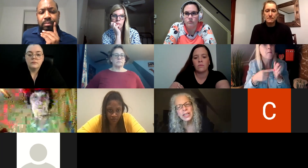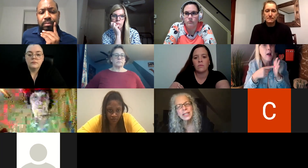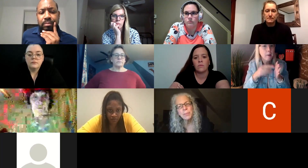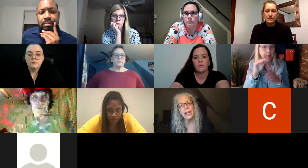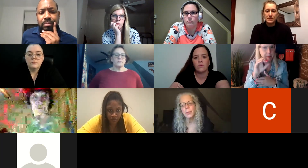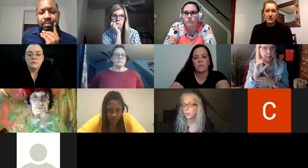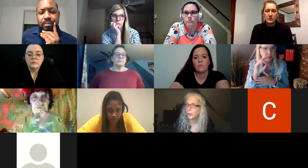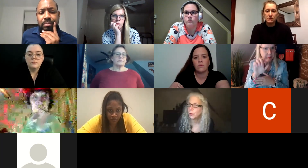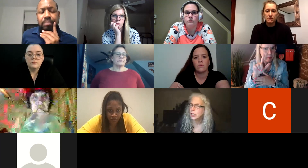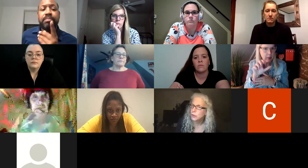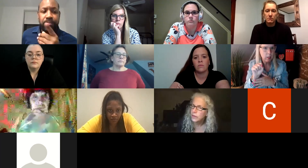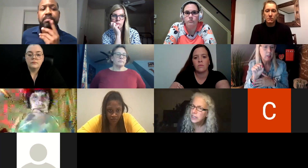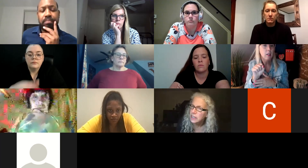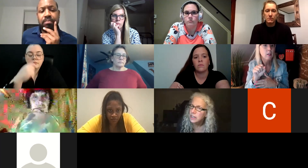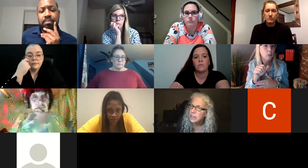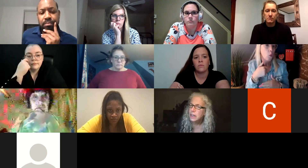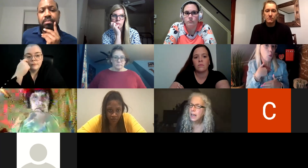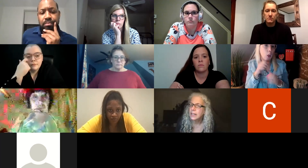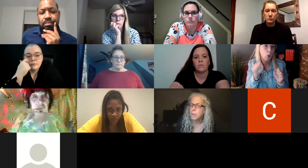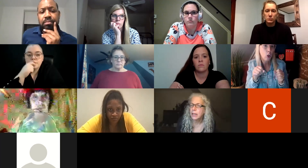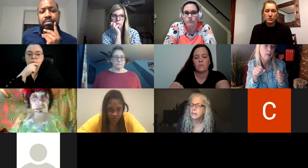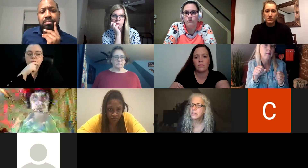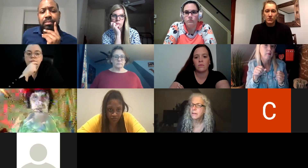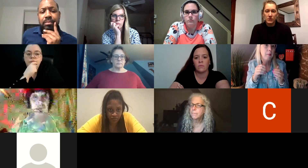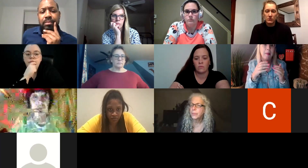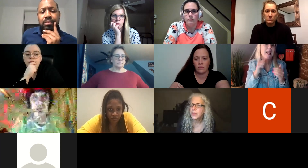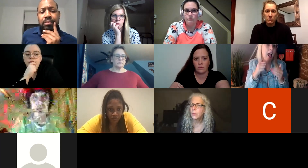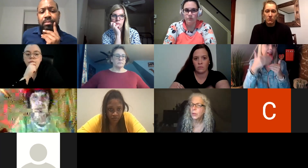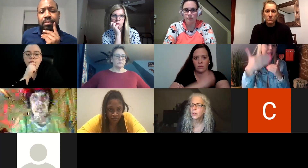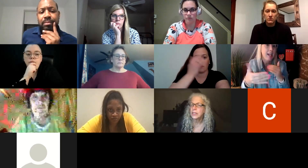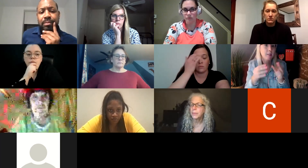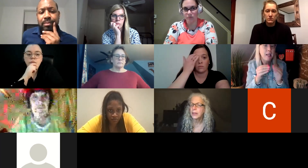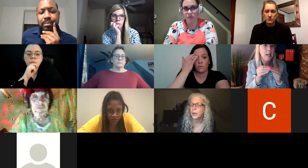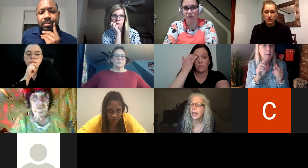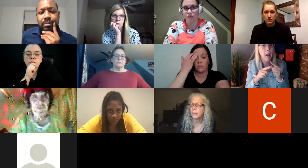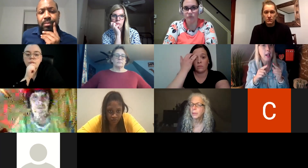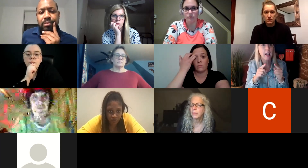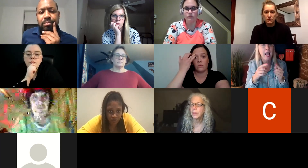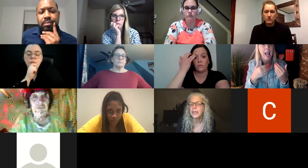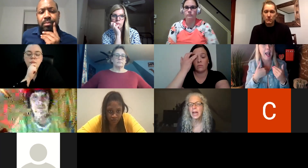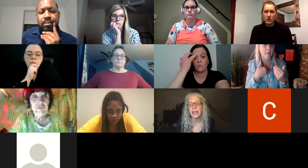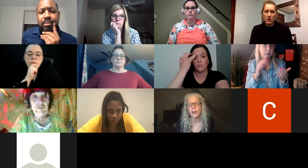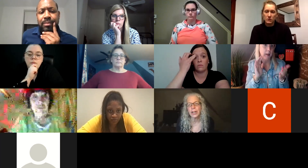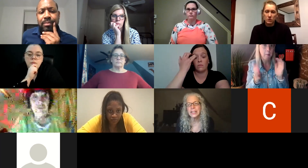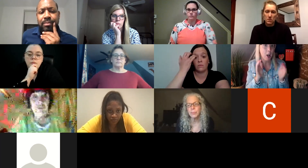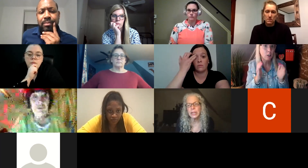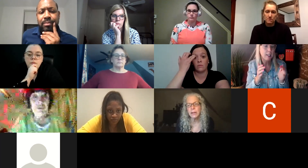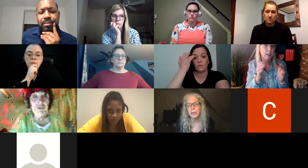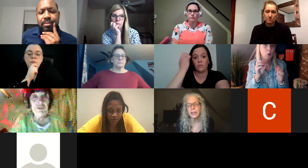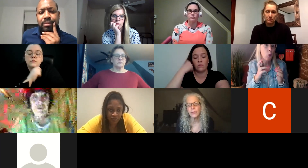least being able to review their services as models, and whether it's something that would help, maybe not at our next meeting, but in the